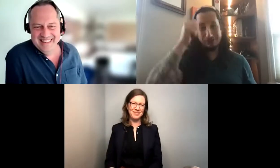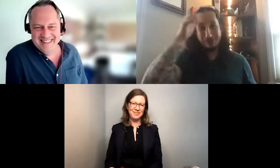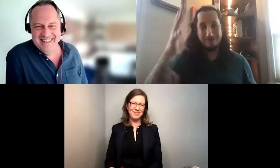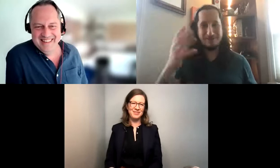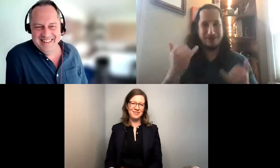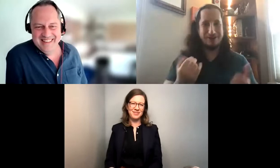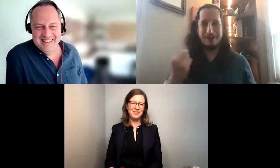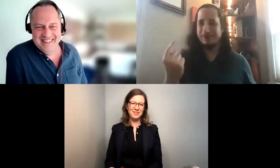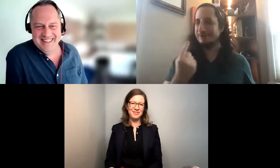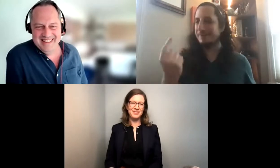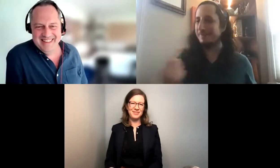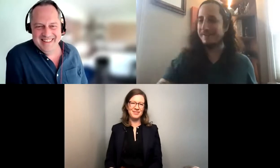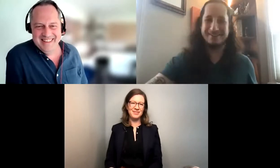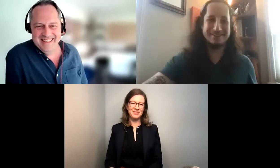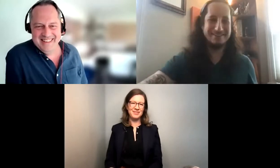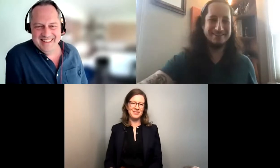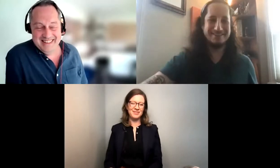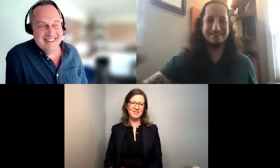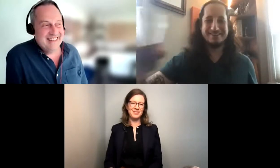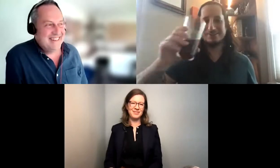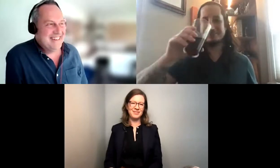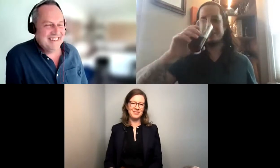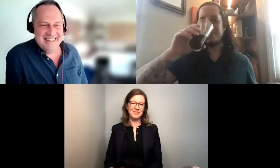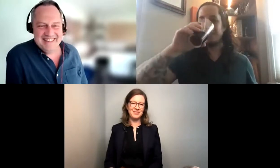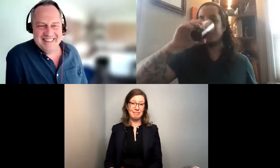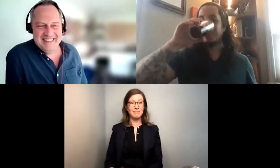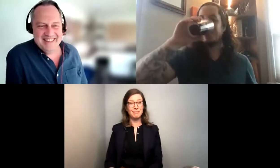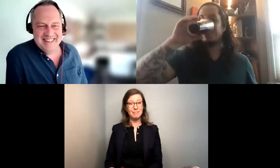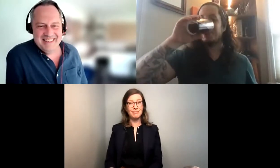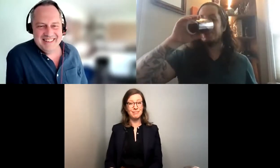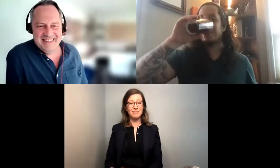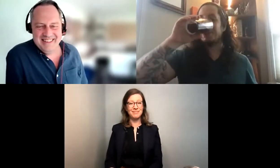Yeah, Eddie Vedder. I think he's a grandfather now or something. Yeah.